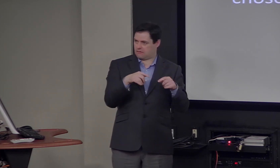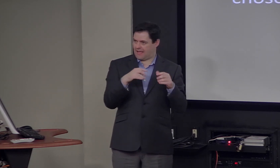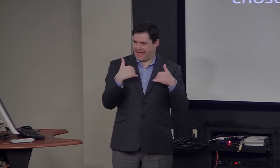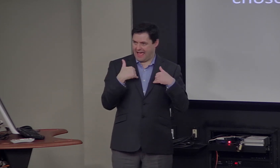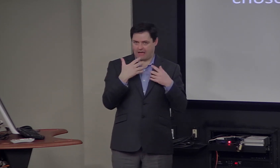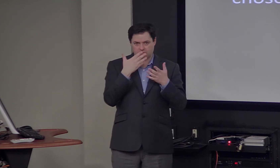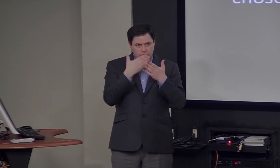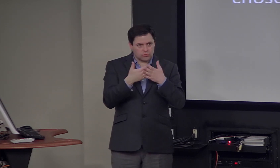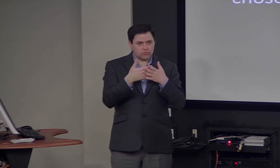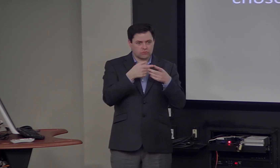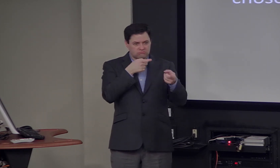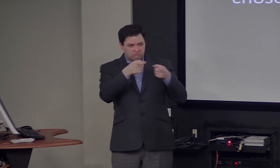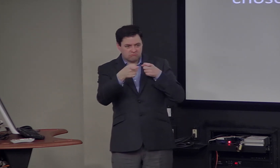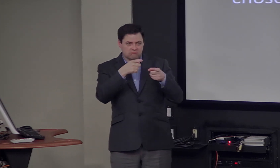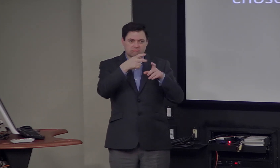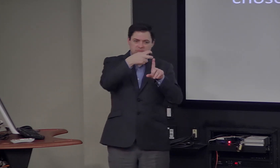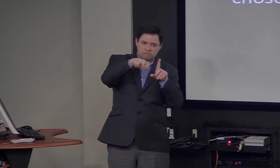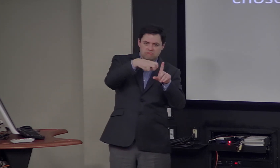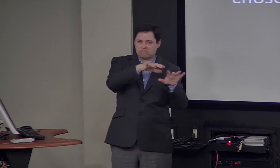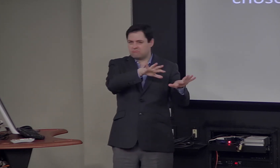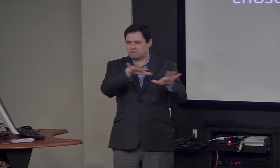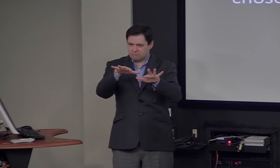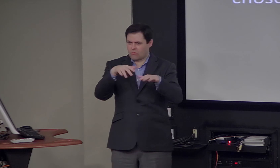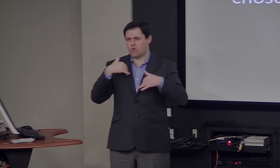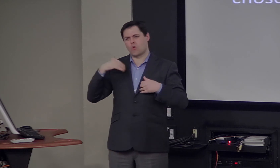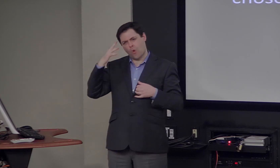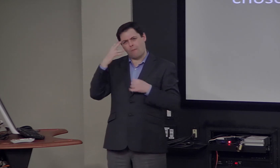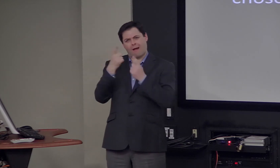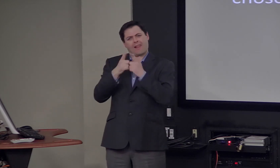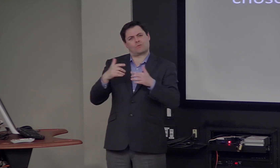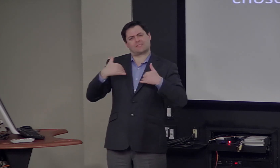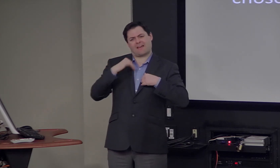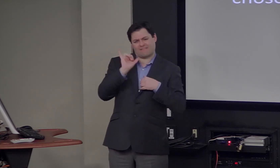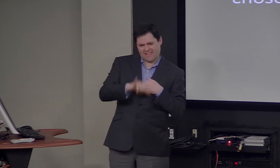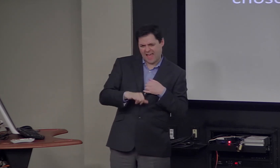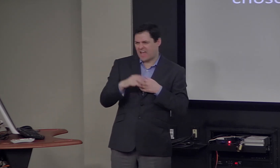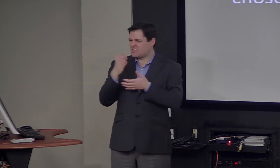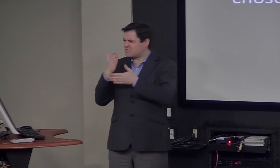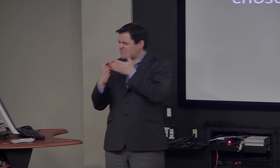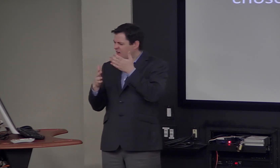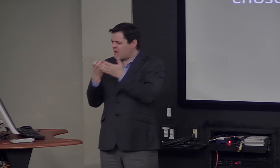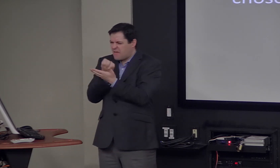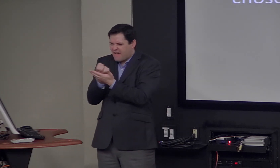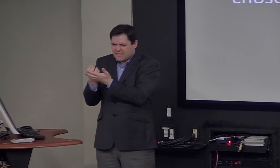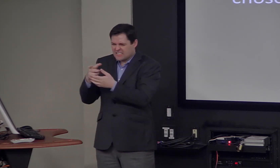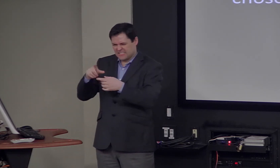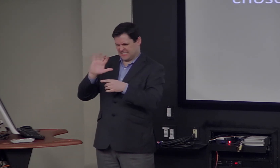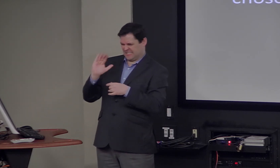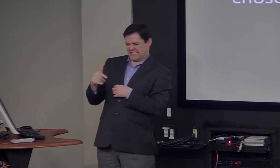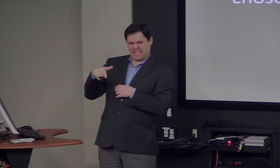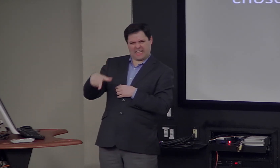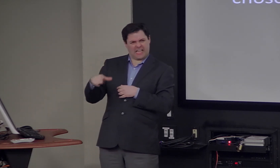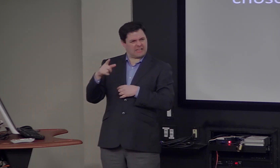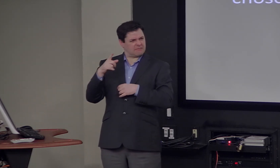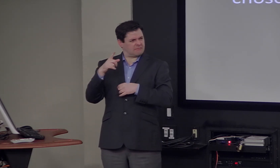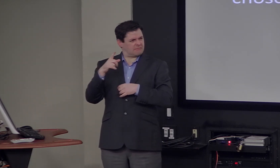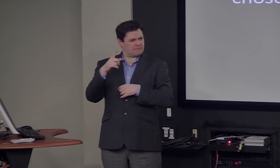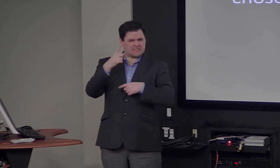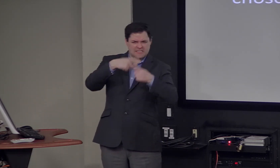Catalan as a spoken language from birth, and their ability to do mental task switching. So we do have some evidence available